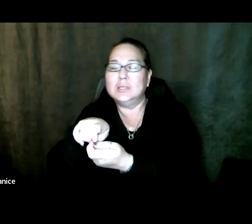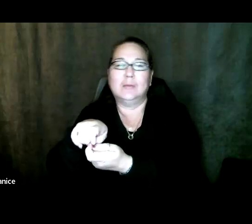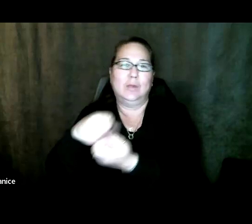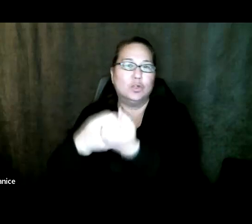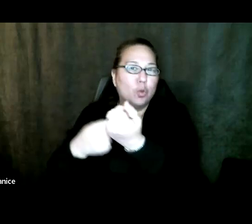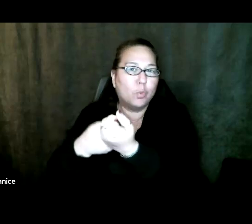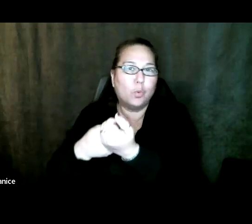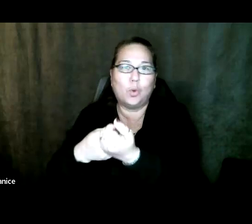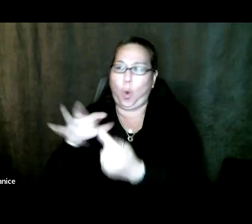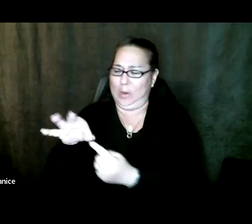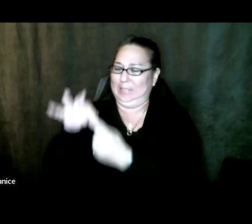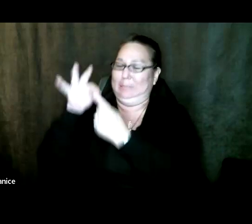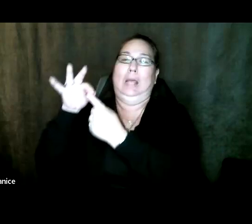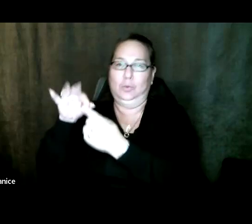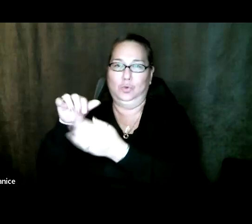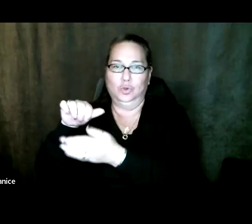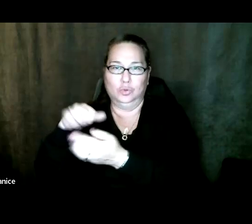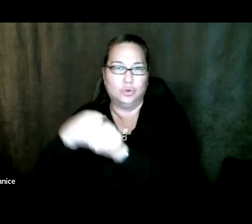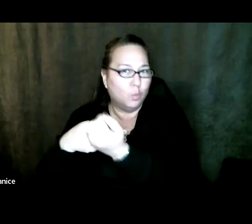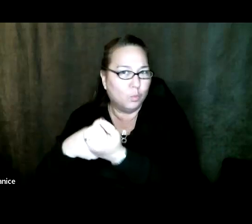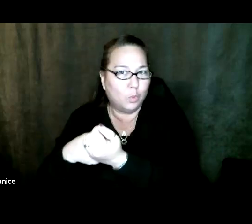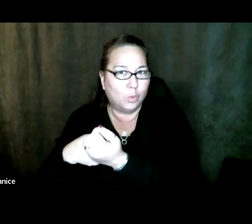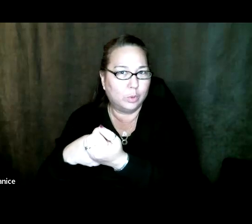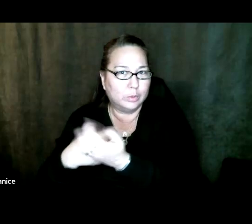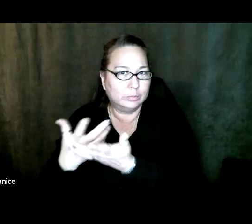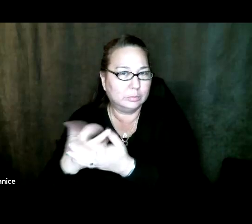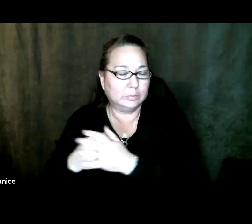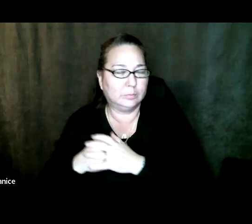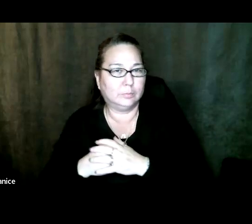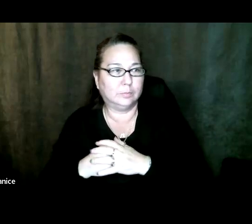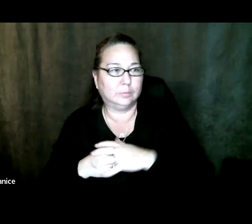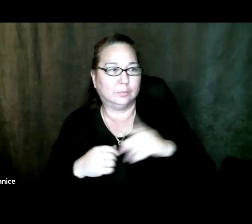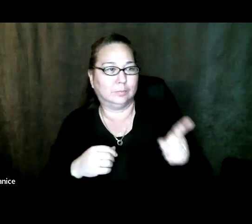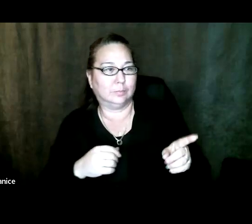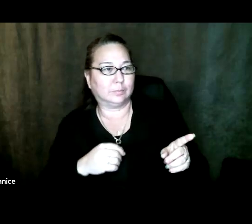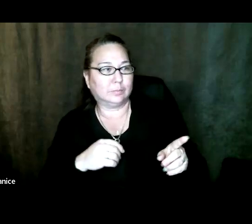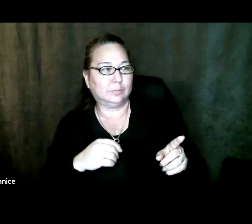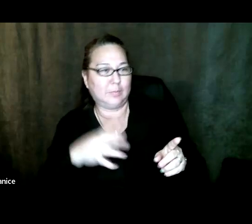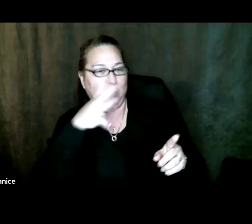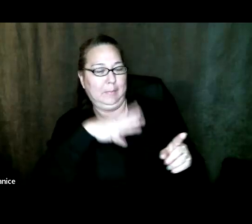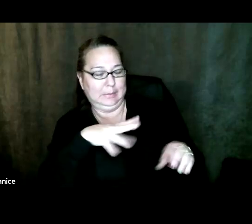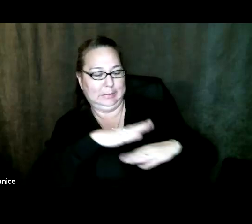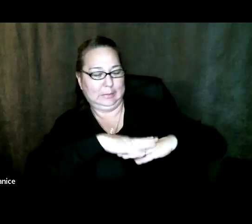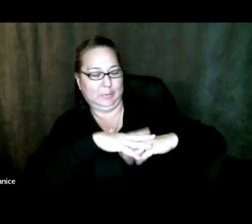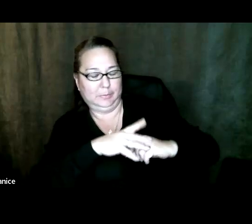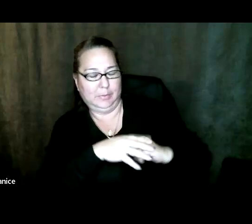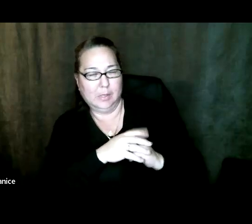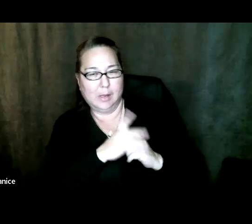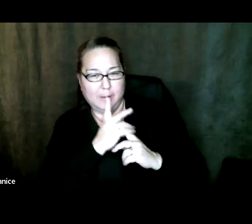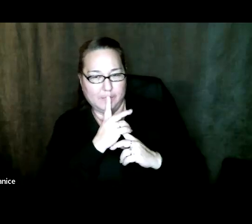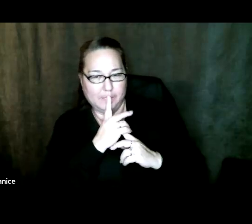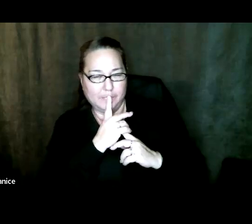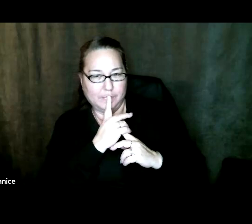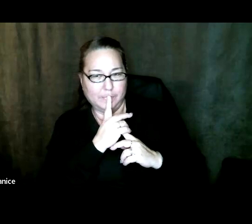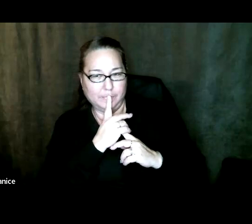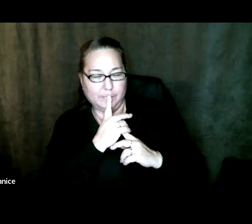unique support? Oh, I think there's different opinions on this. Okay. So you're going, I